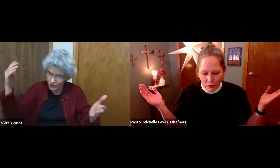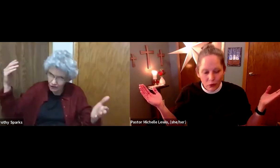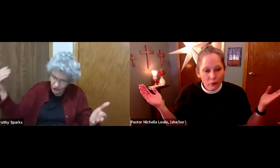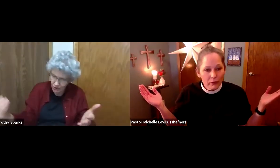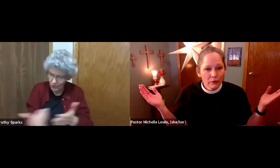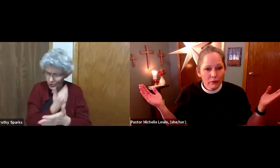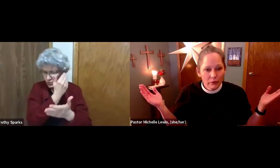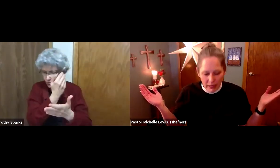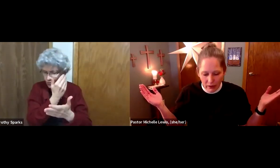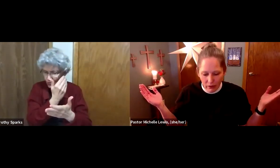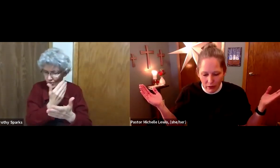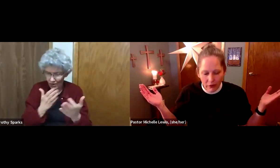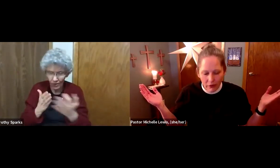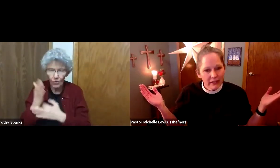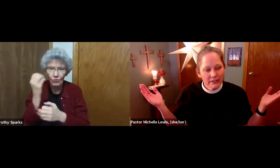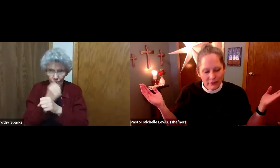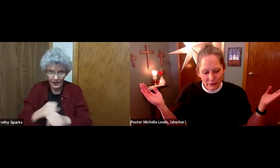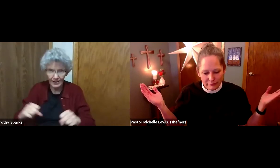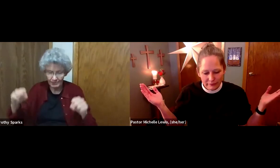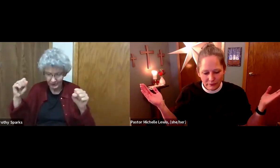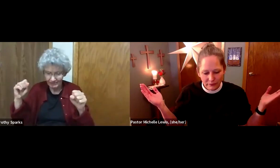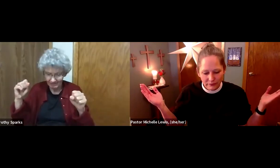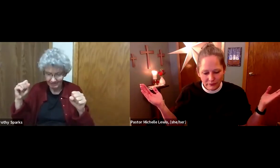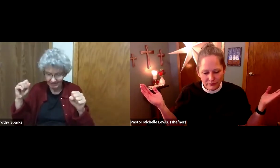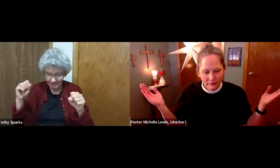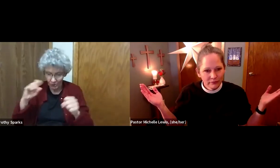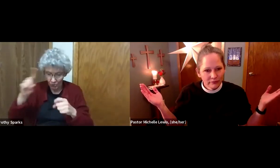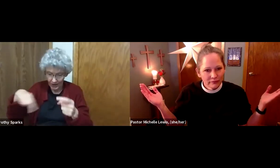through whom you will make all things new.